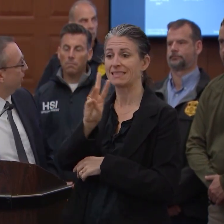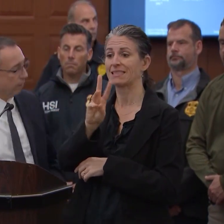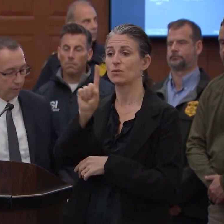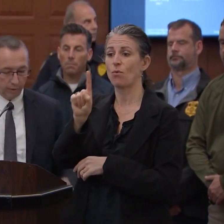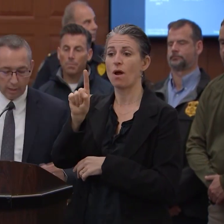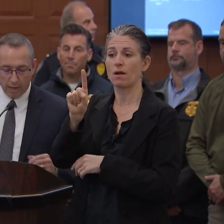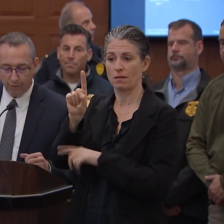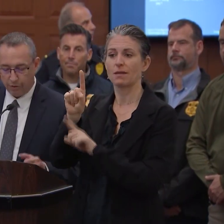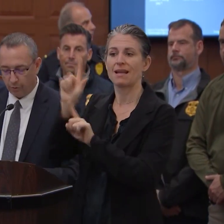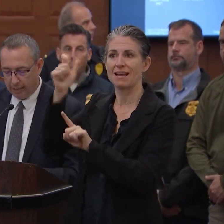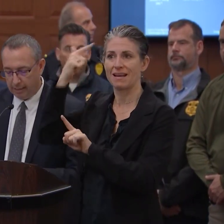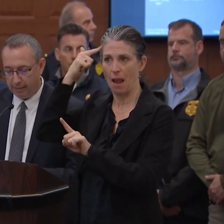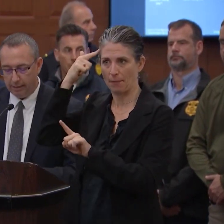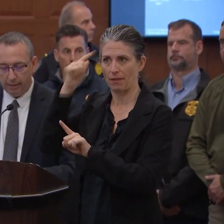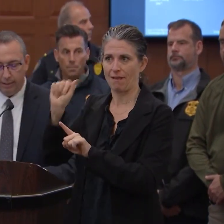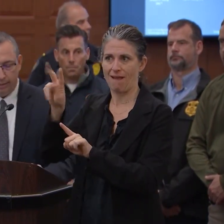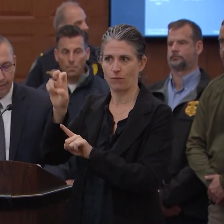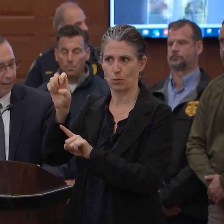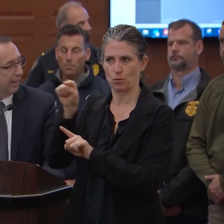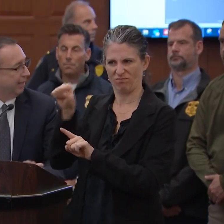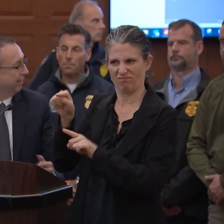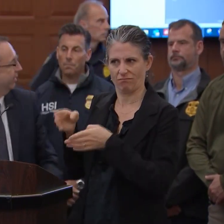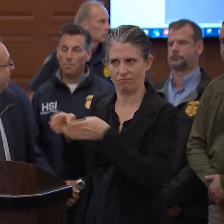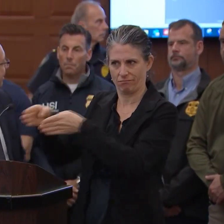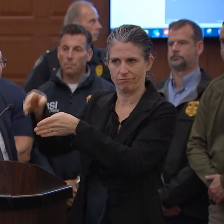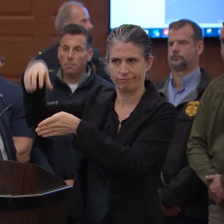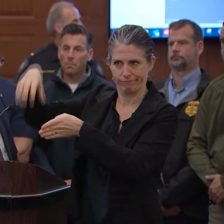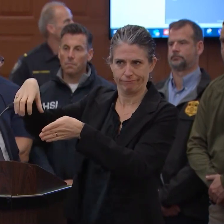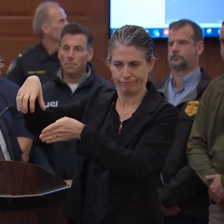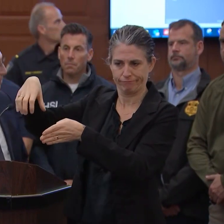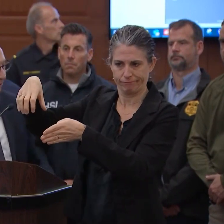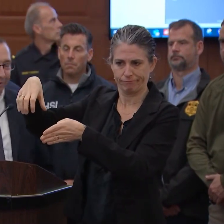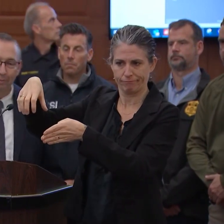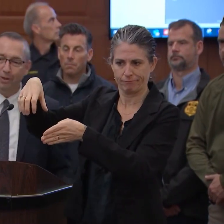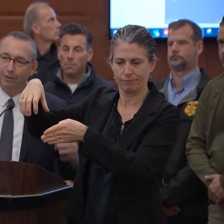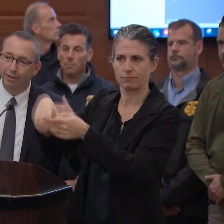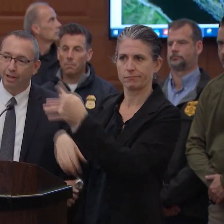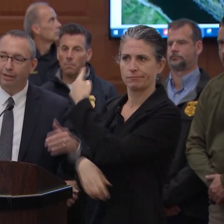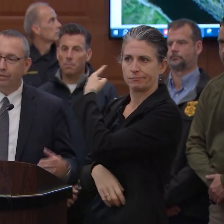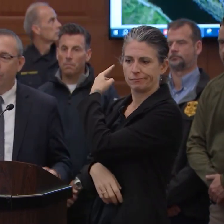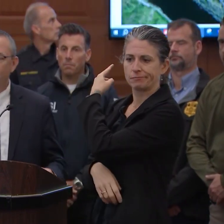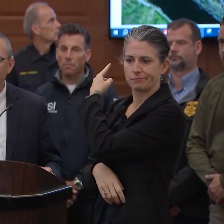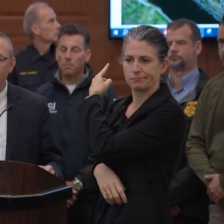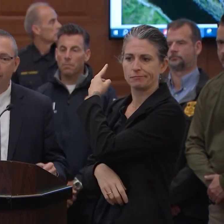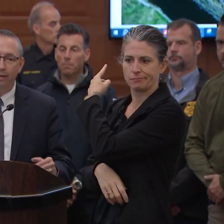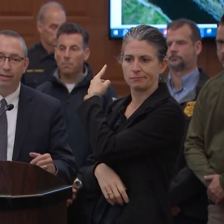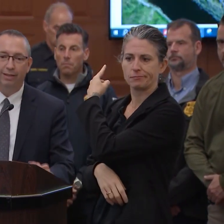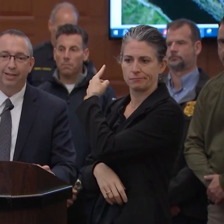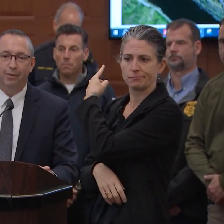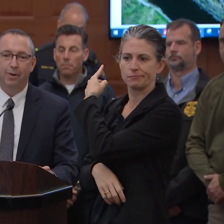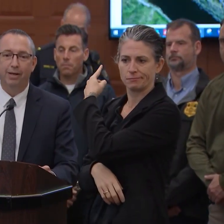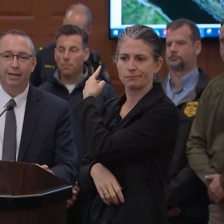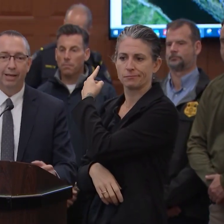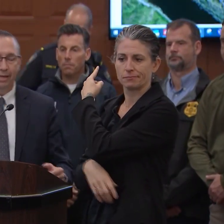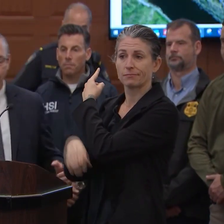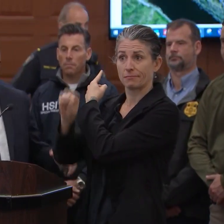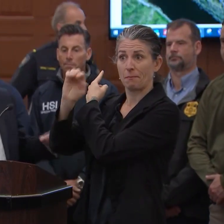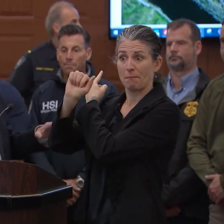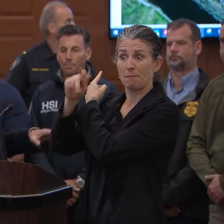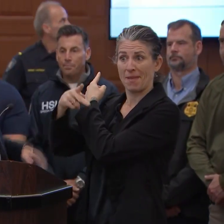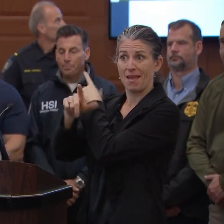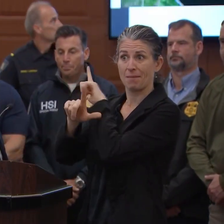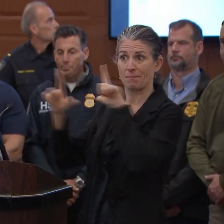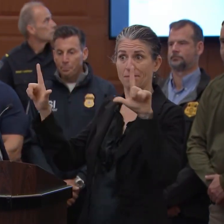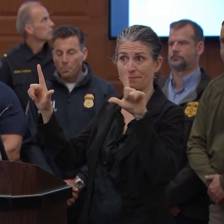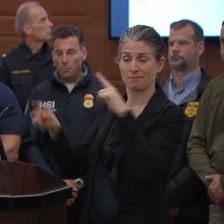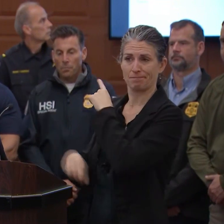up here on the screen. The audio visual is a little better than the chalkboard we had on day one. So this